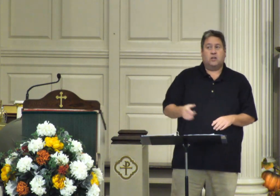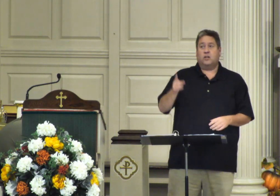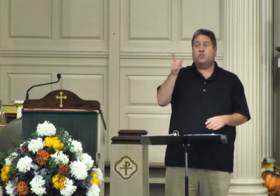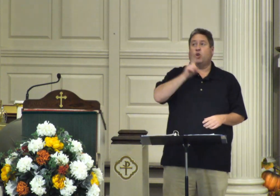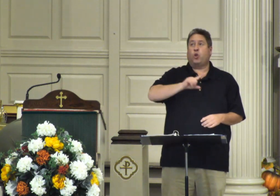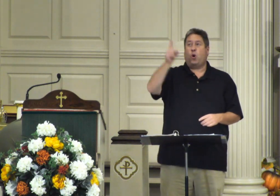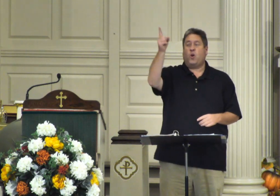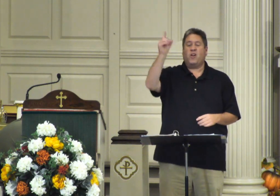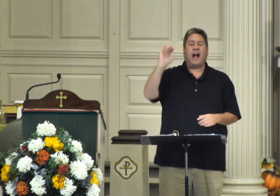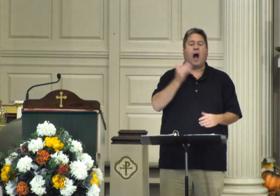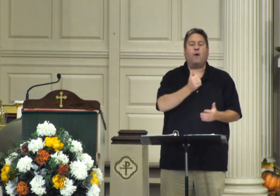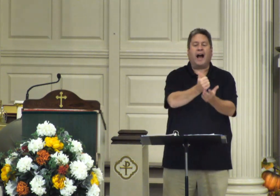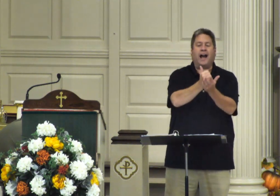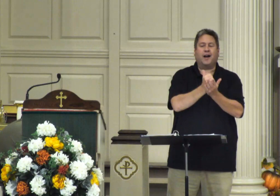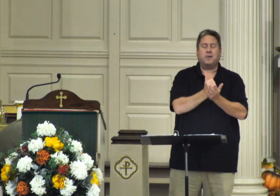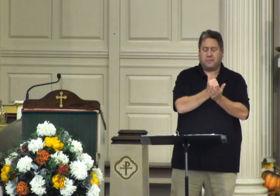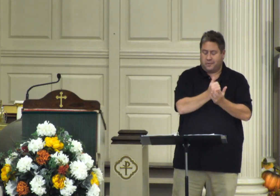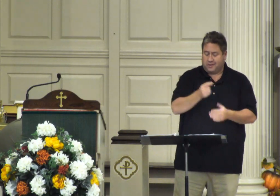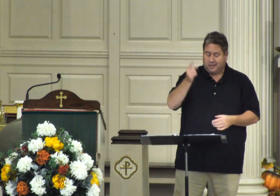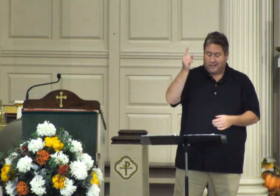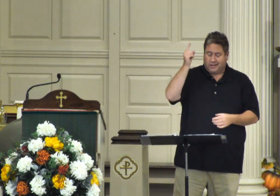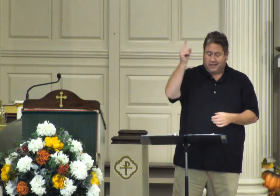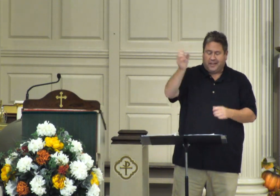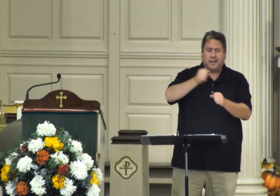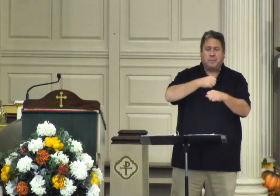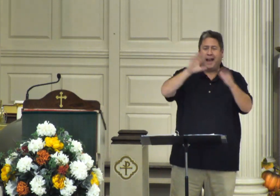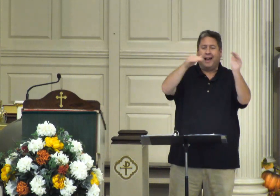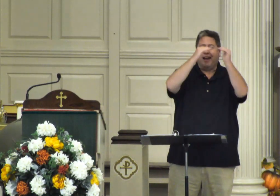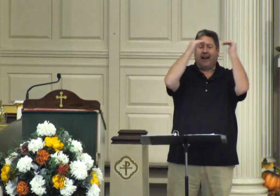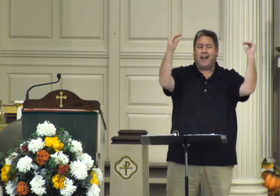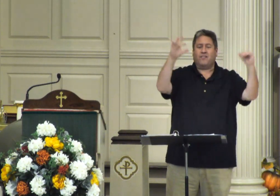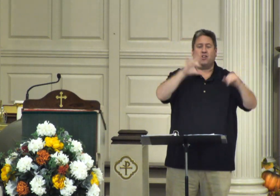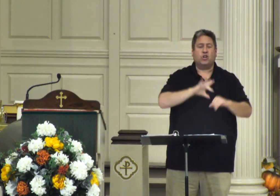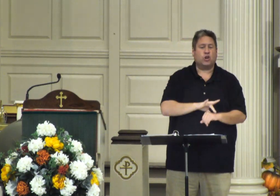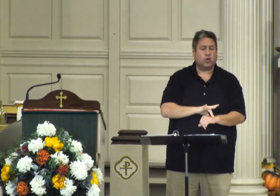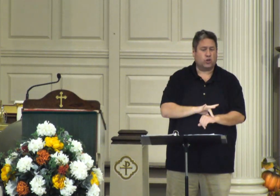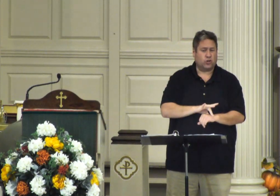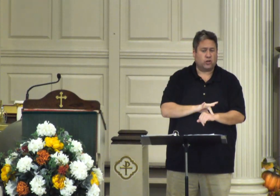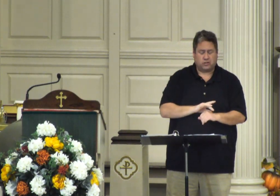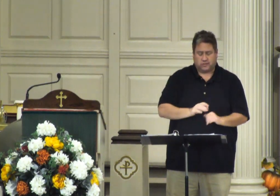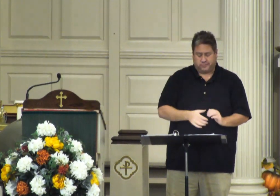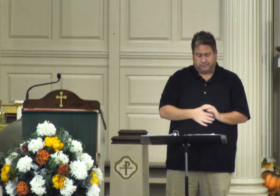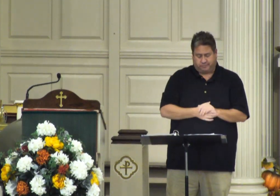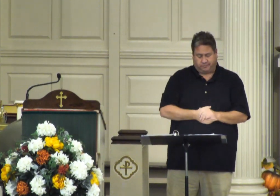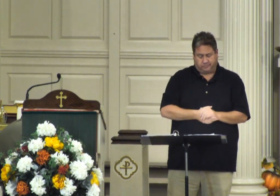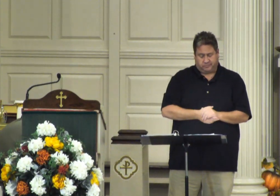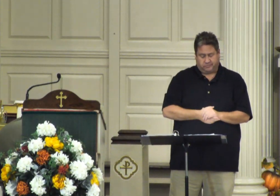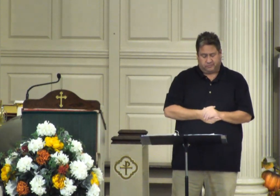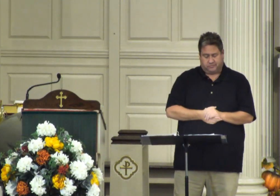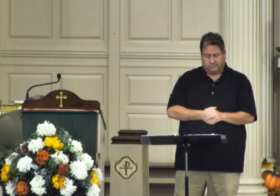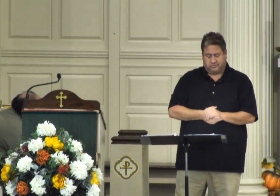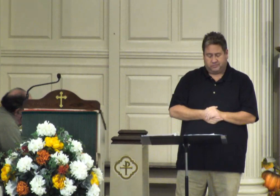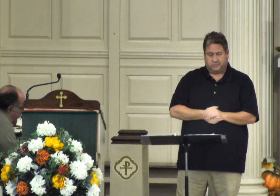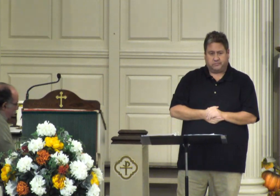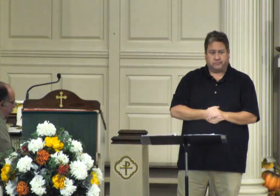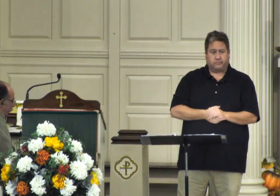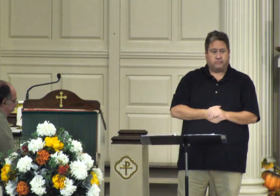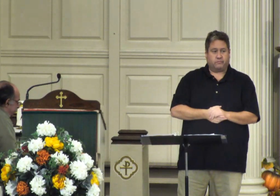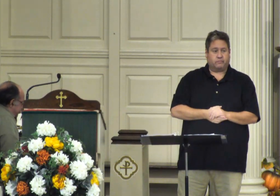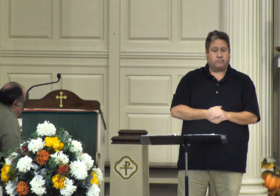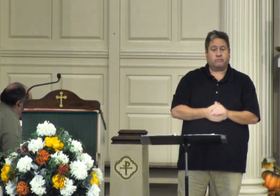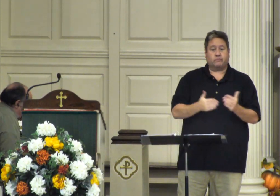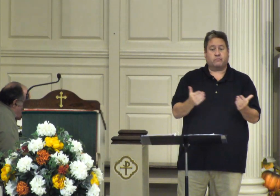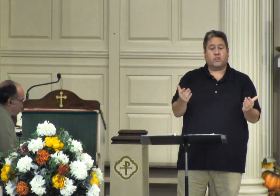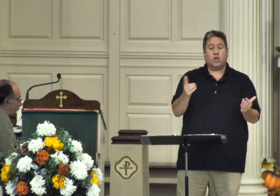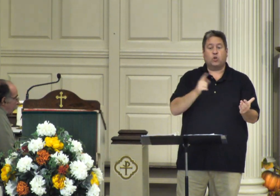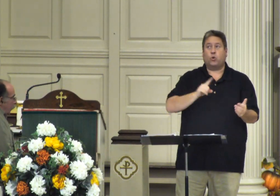Our help is from the Lord, who made heaven and